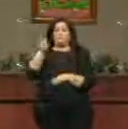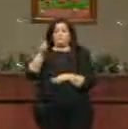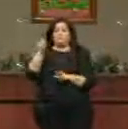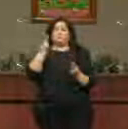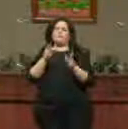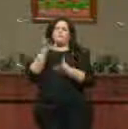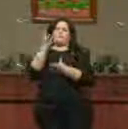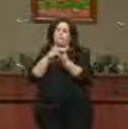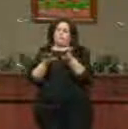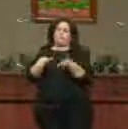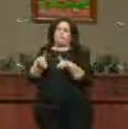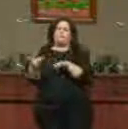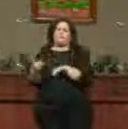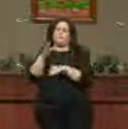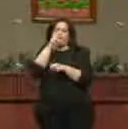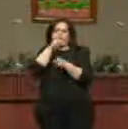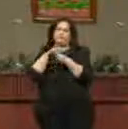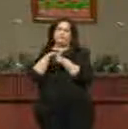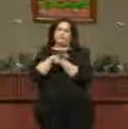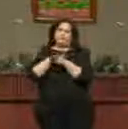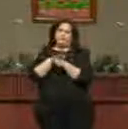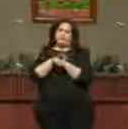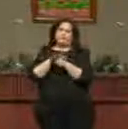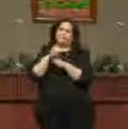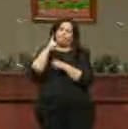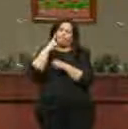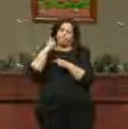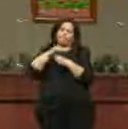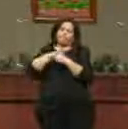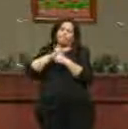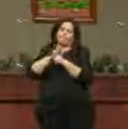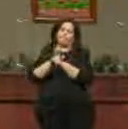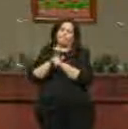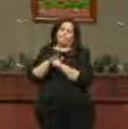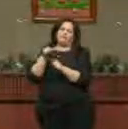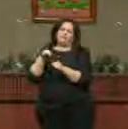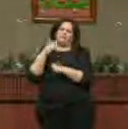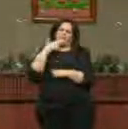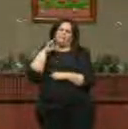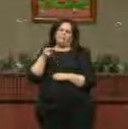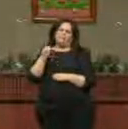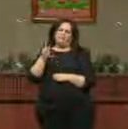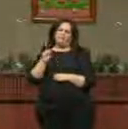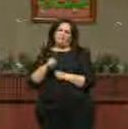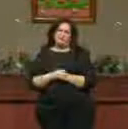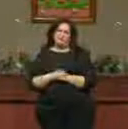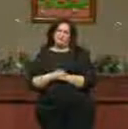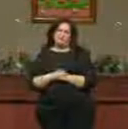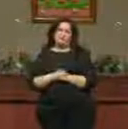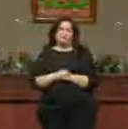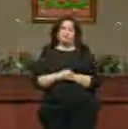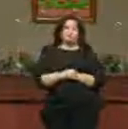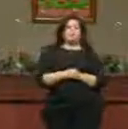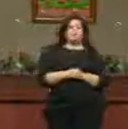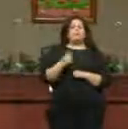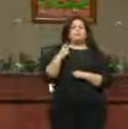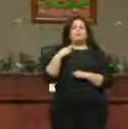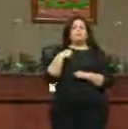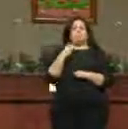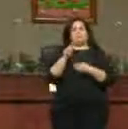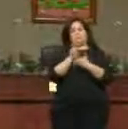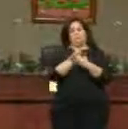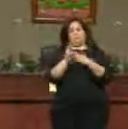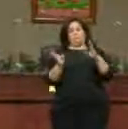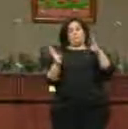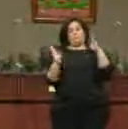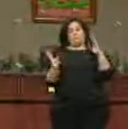as a result of the coronavirus within our community. Bad news. Our 14-day rolling positivity